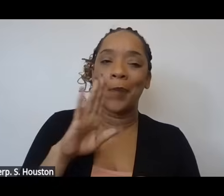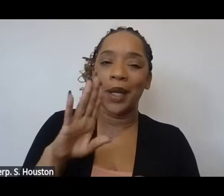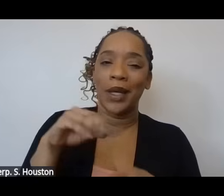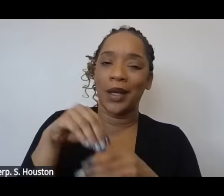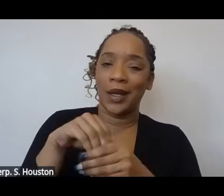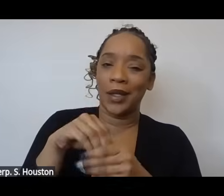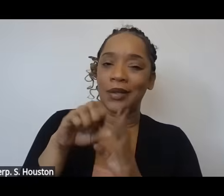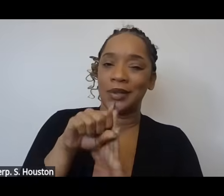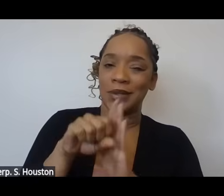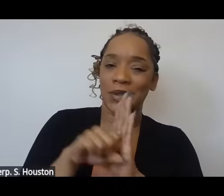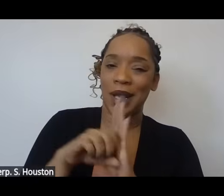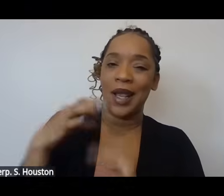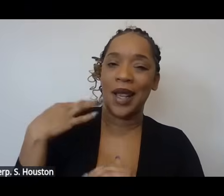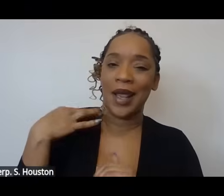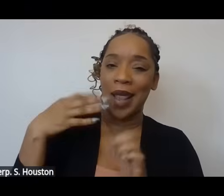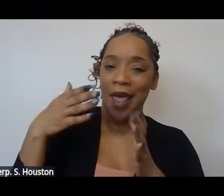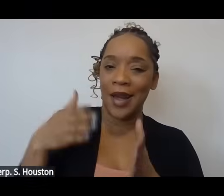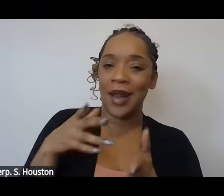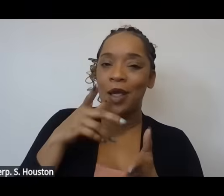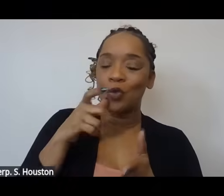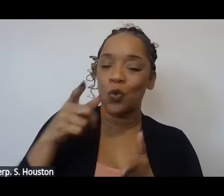are going to want to make sure,